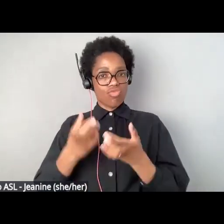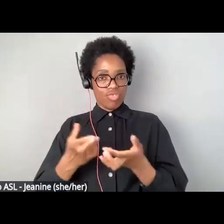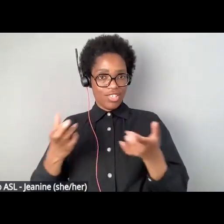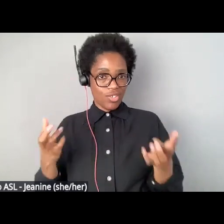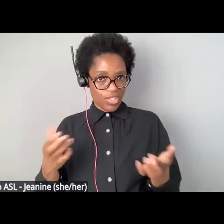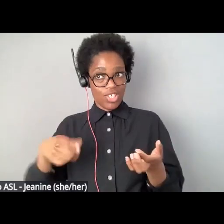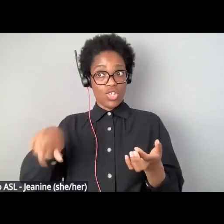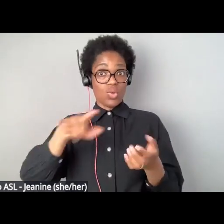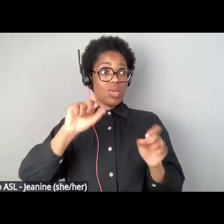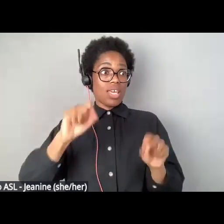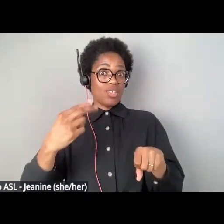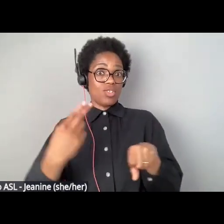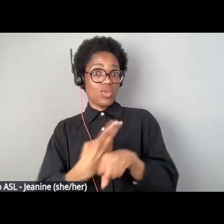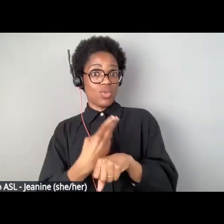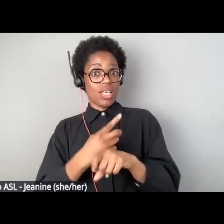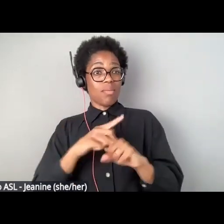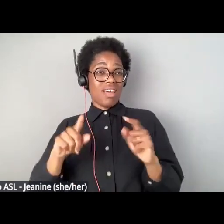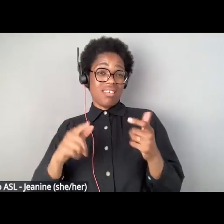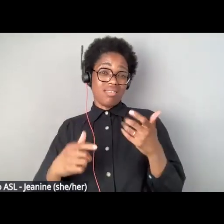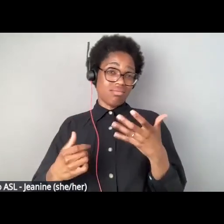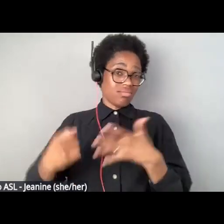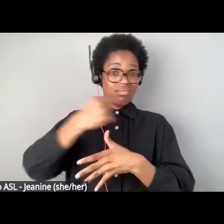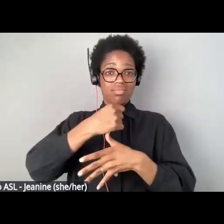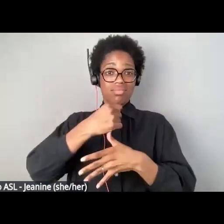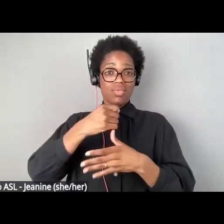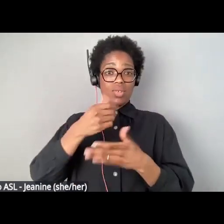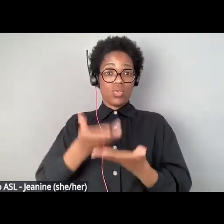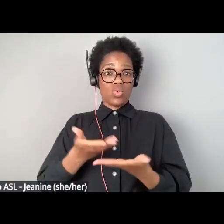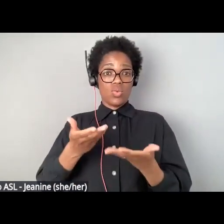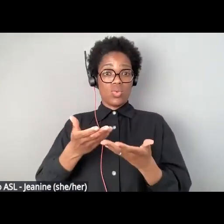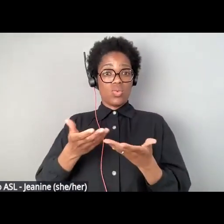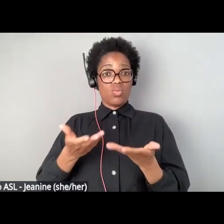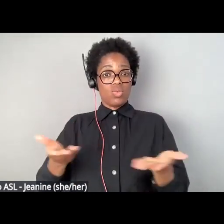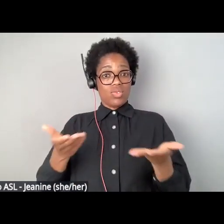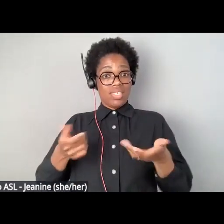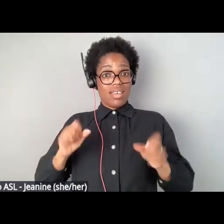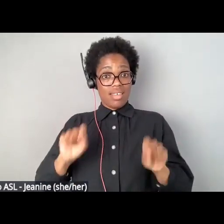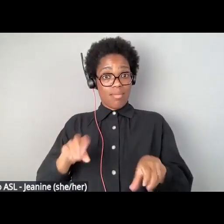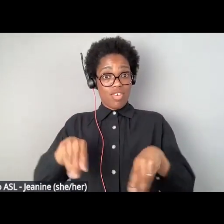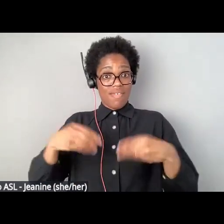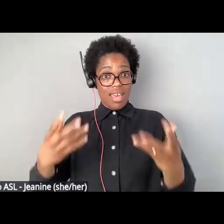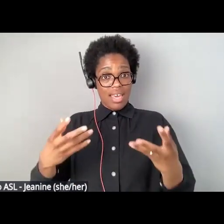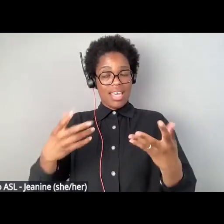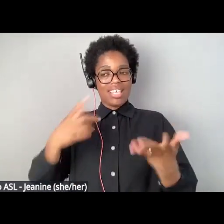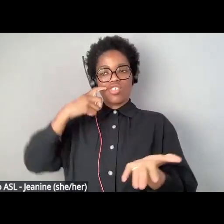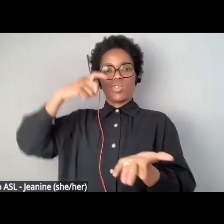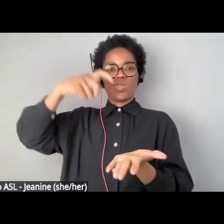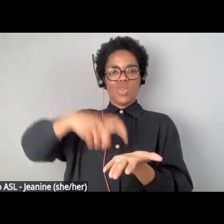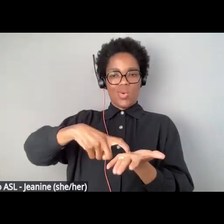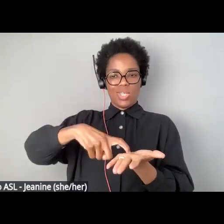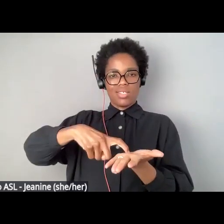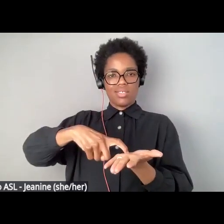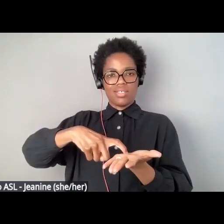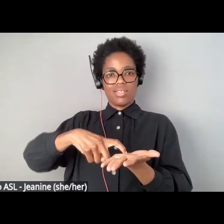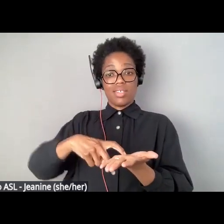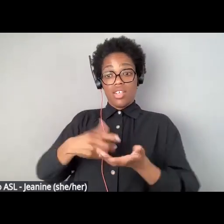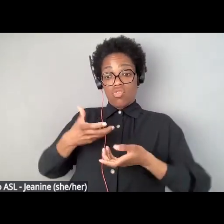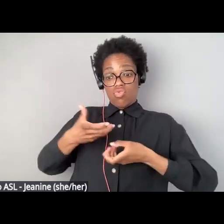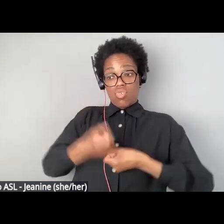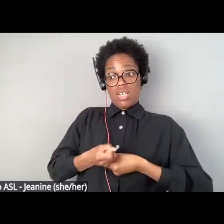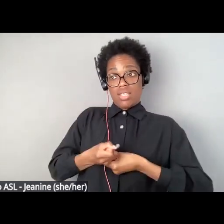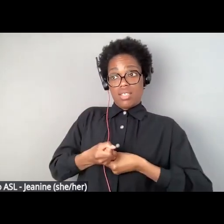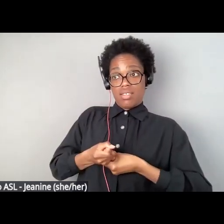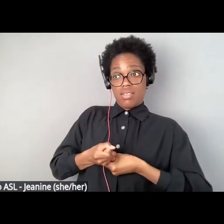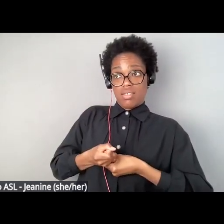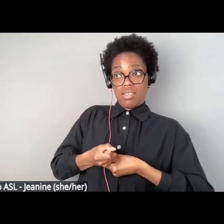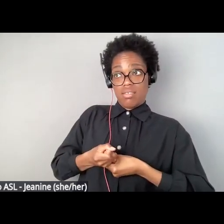like notice what trust you're giving to people, places, and things, to these tools.